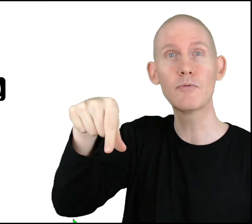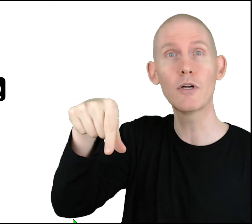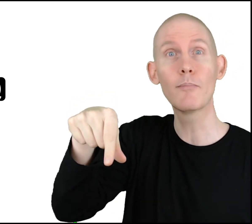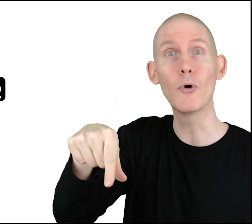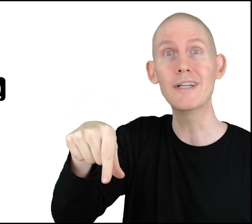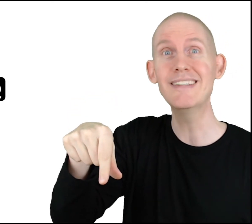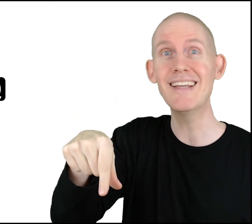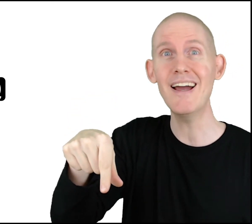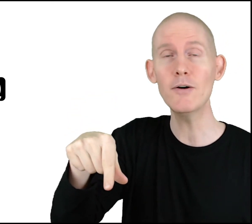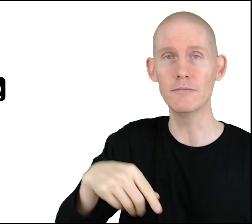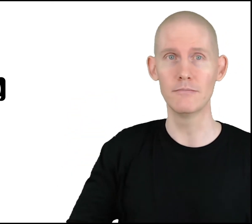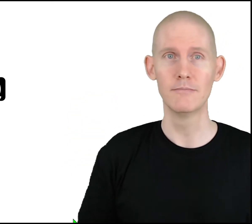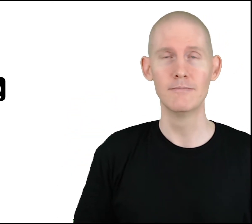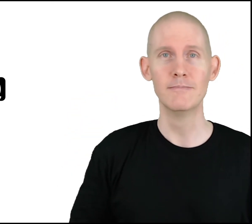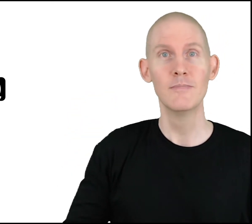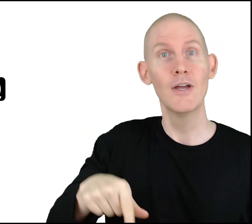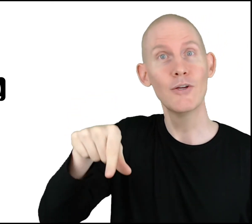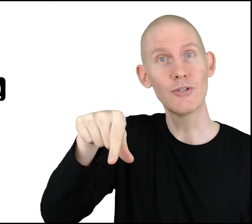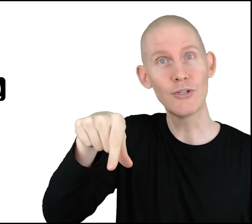are pointing down. Q.